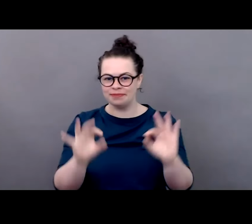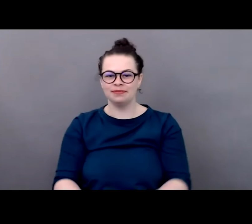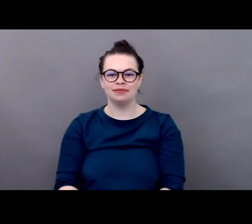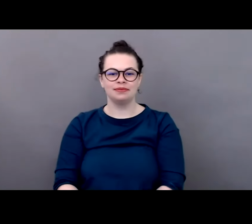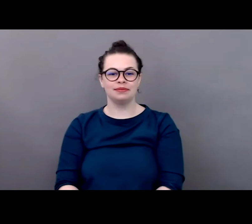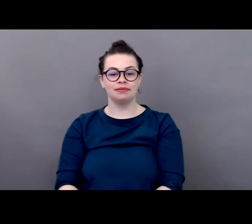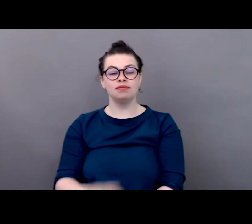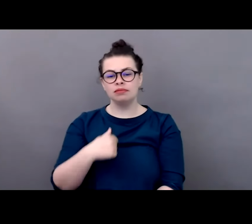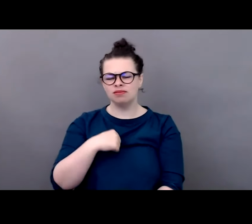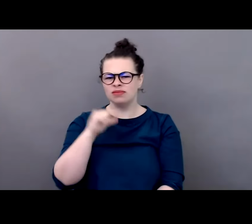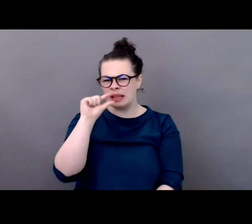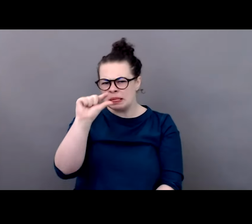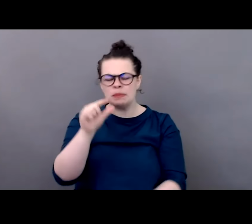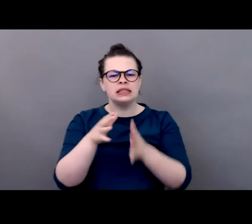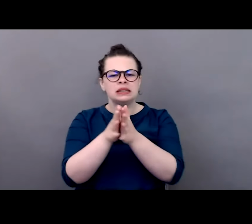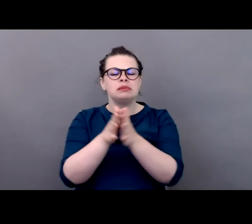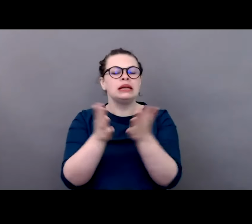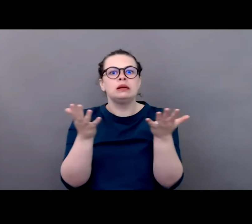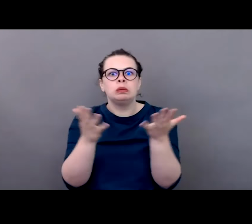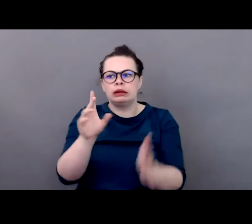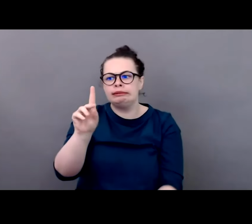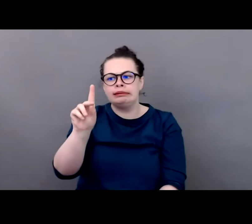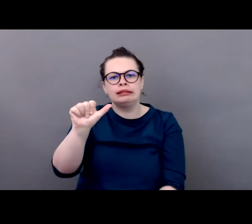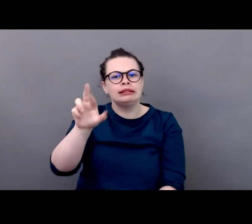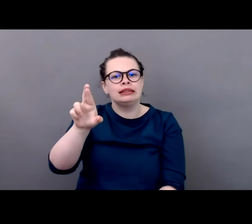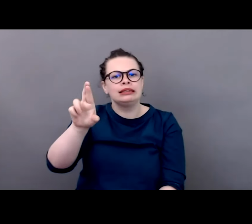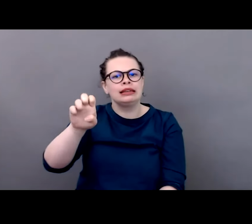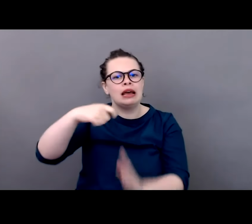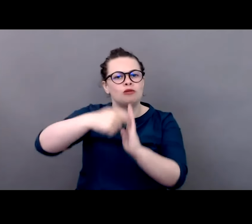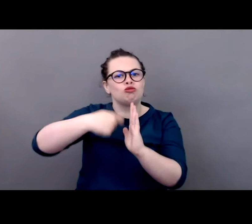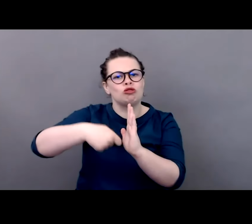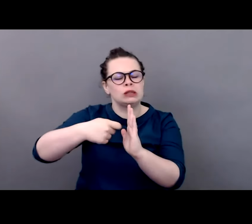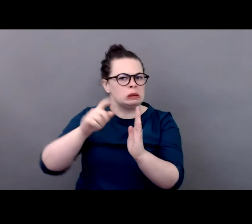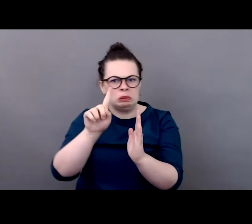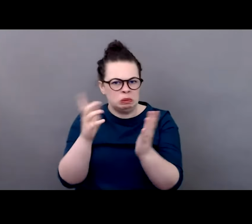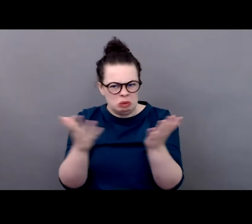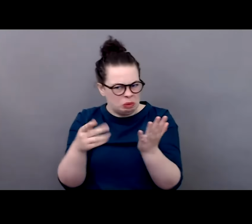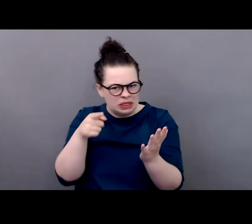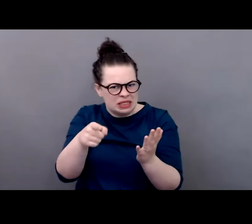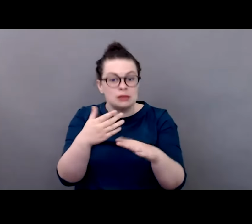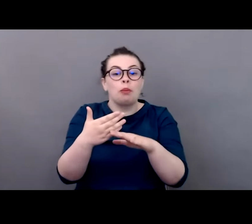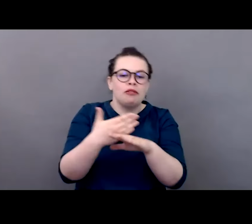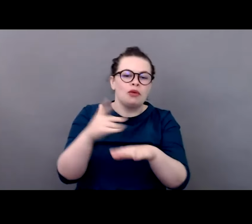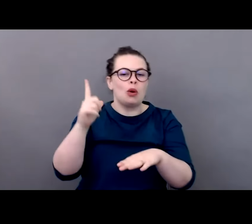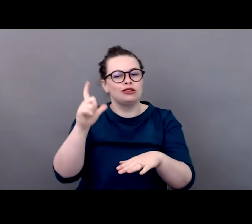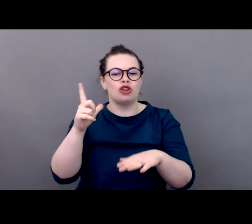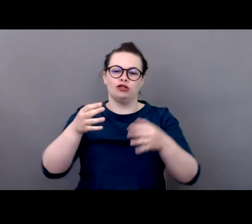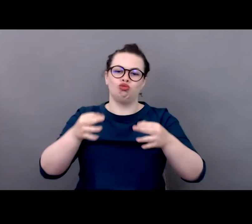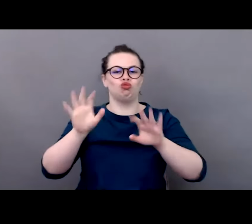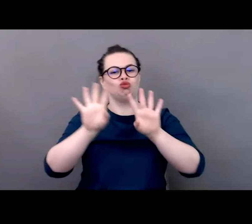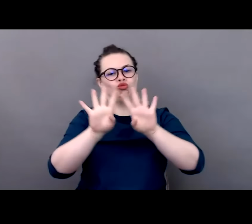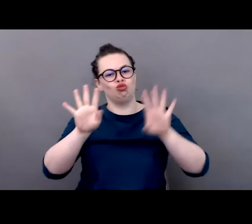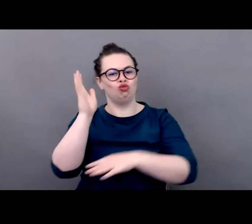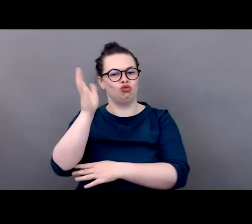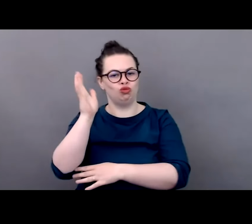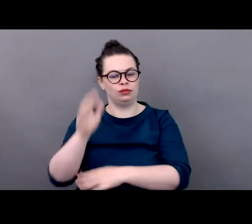talk a little bit about the DARE project and its purpose before we get into our speakers for this morning. So DARE